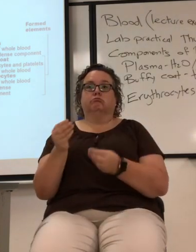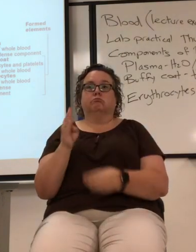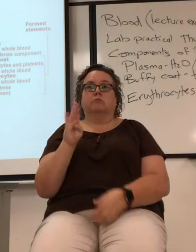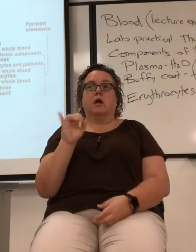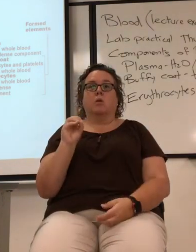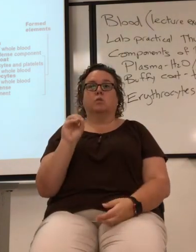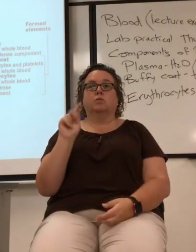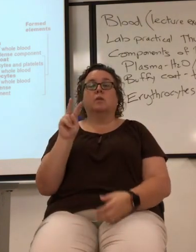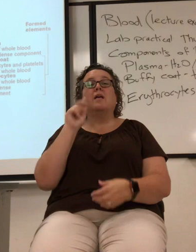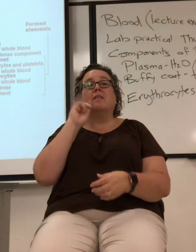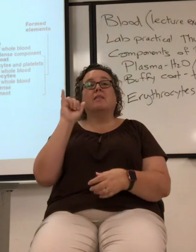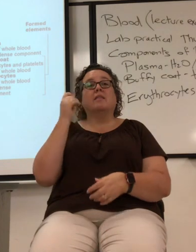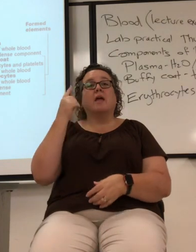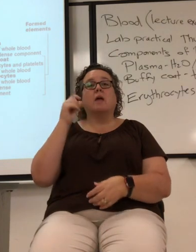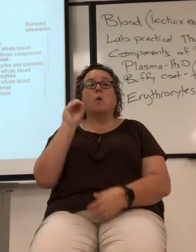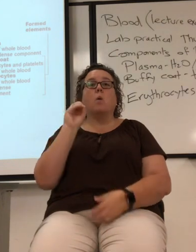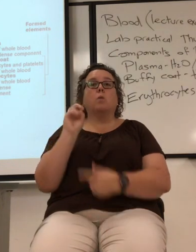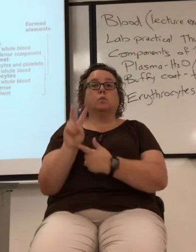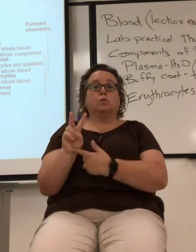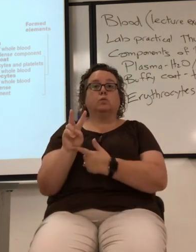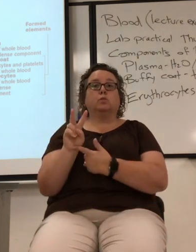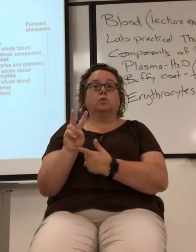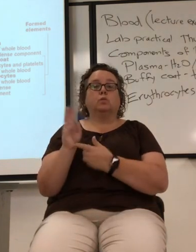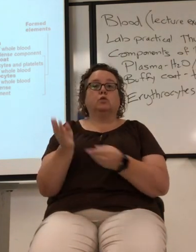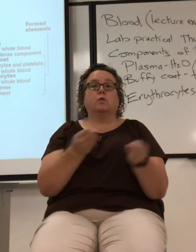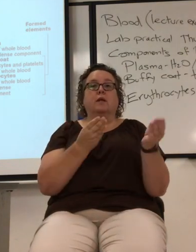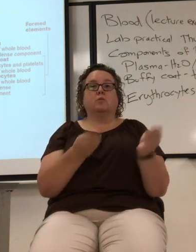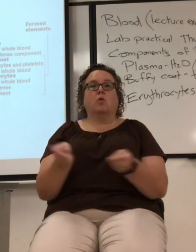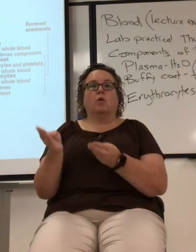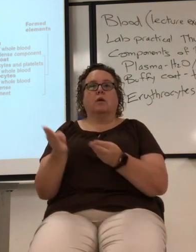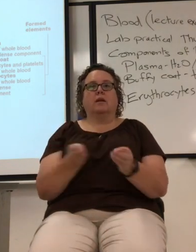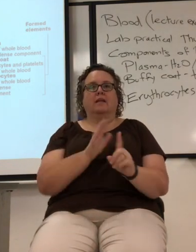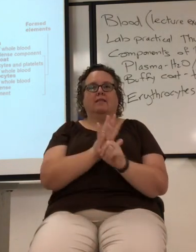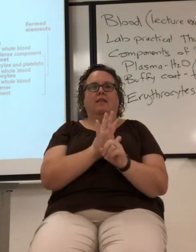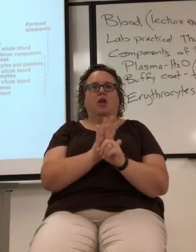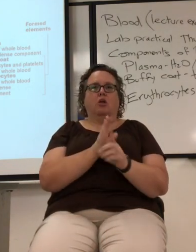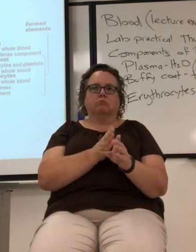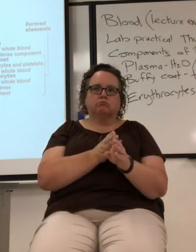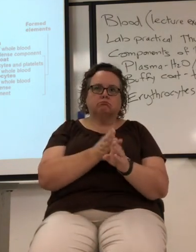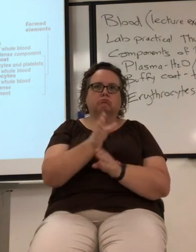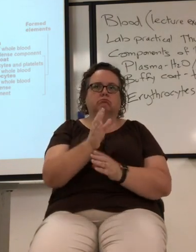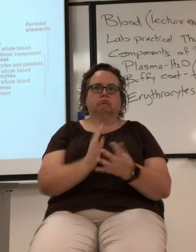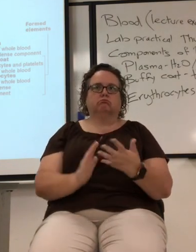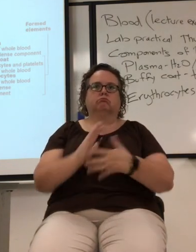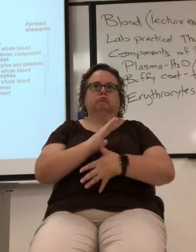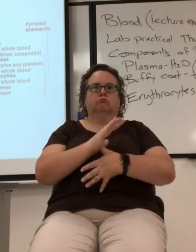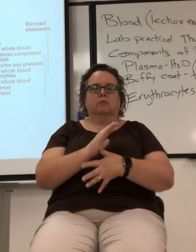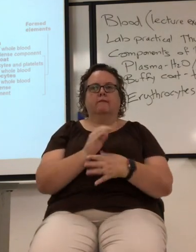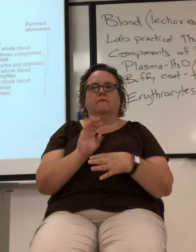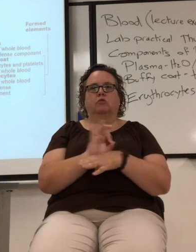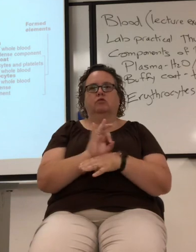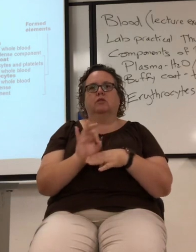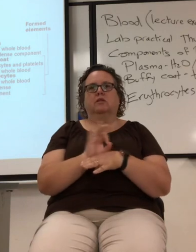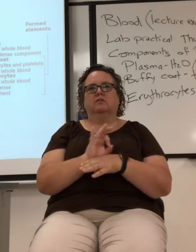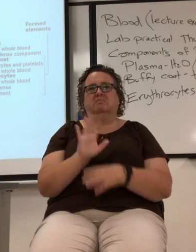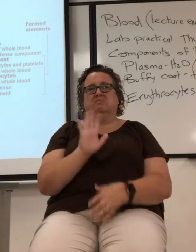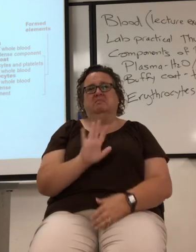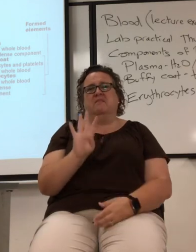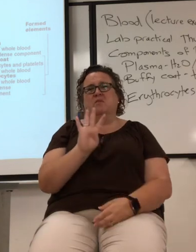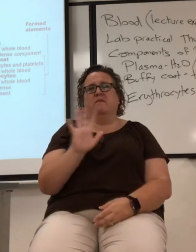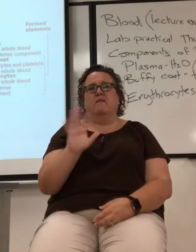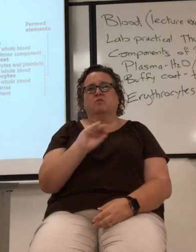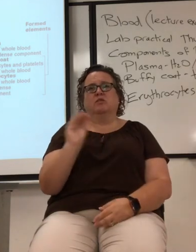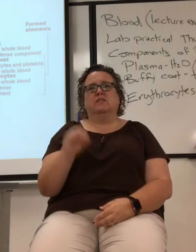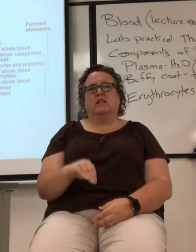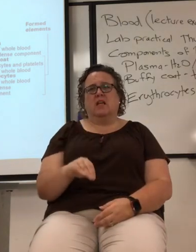O2. O2 transport is their main gig, okay? It's about something like